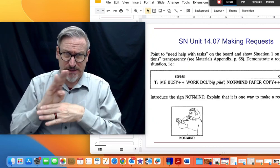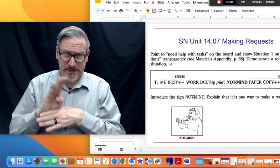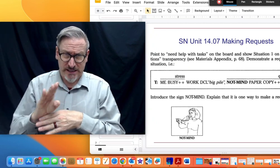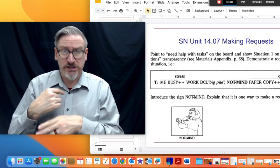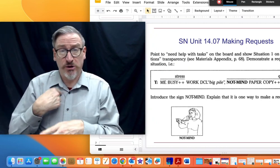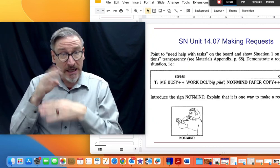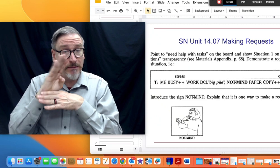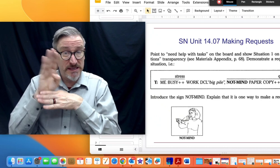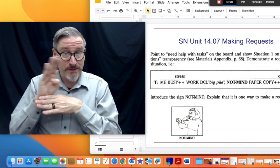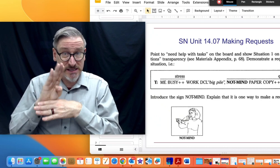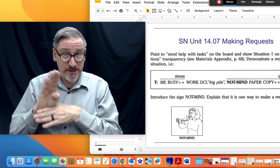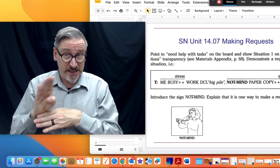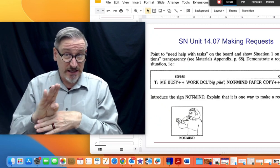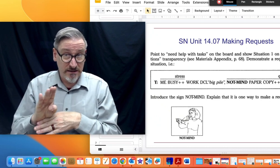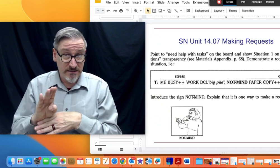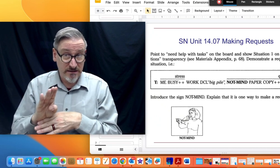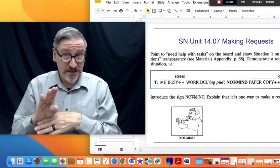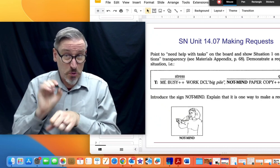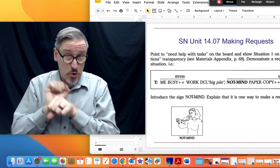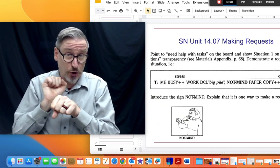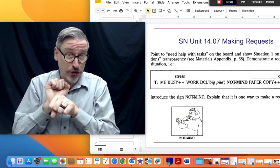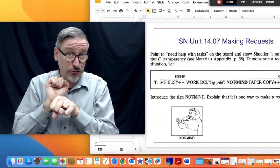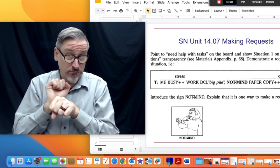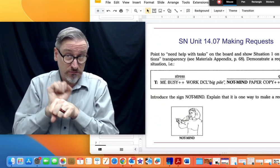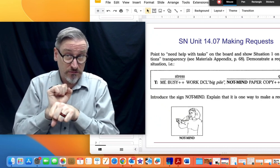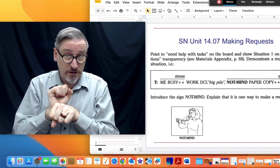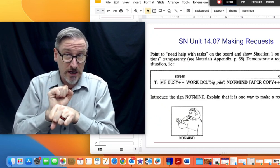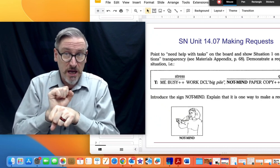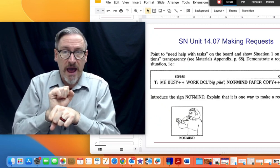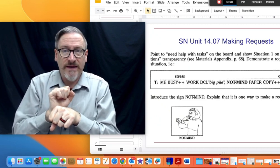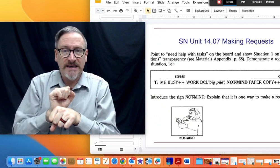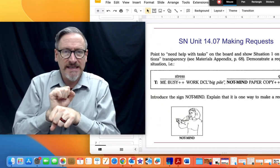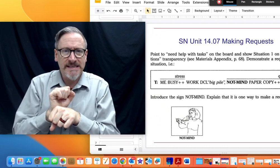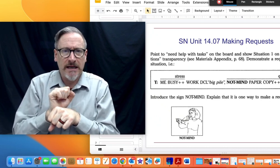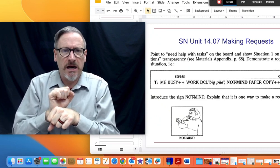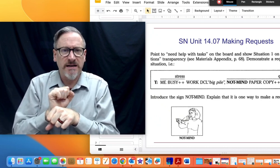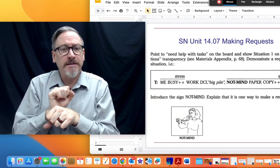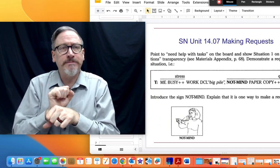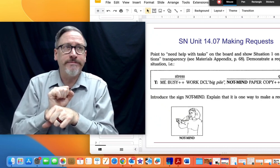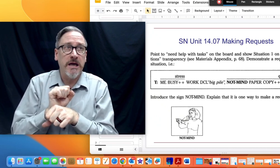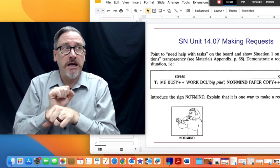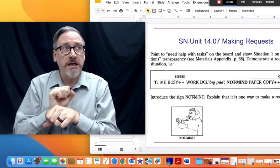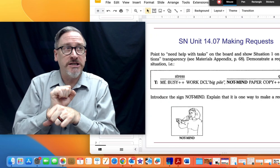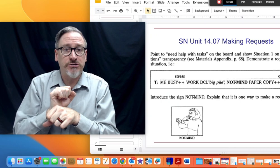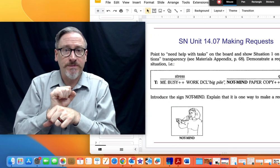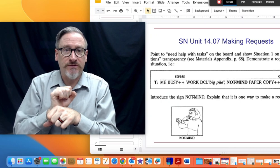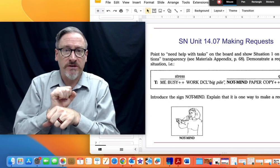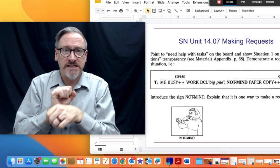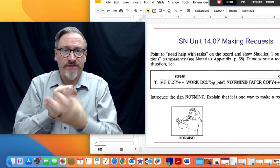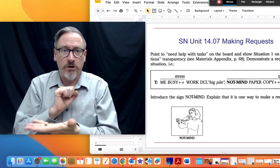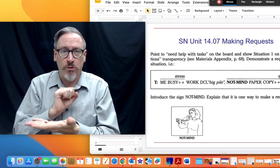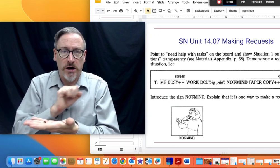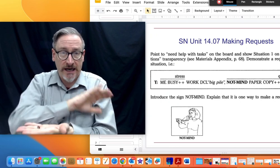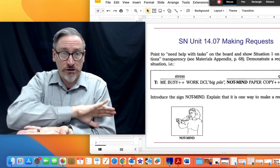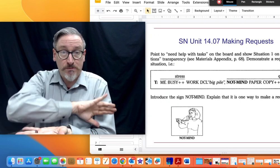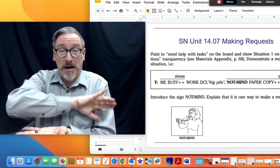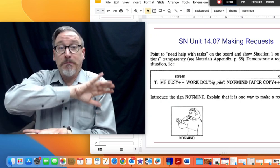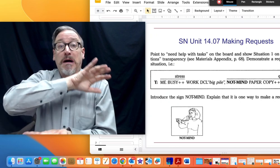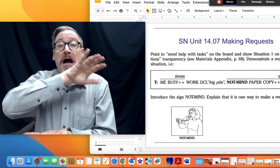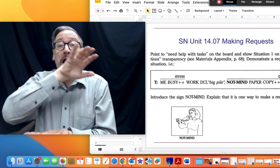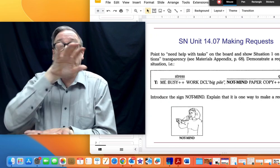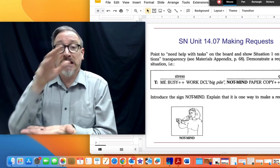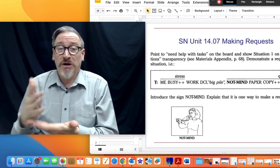busy, busy, busy. So me, busy, busy, busy, work. And then DCL, a descriptive classifier where here's